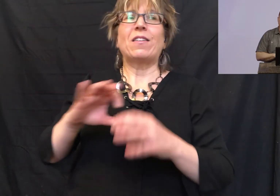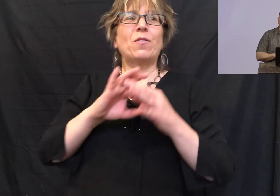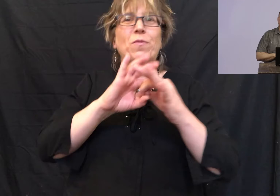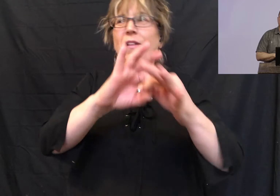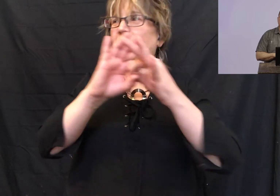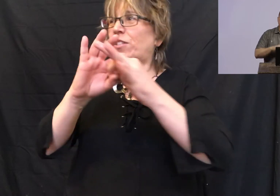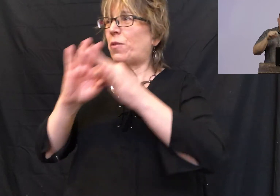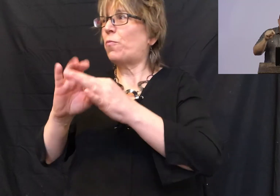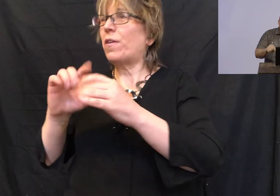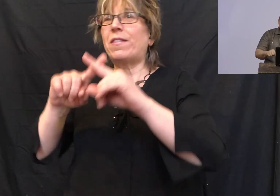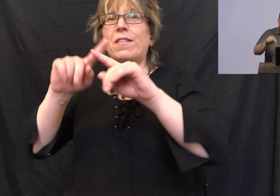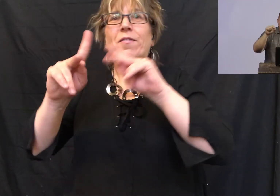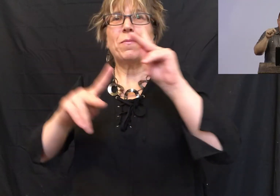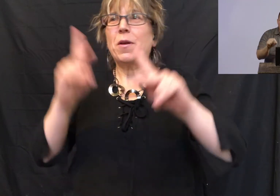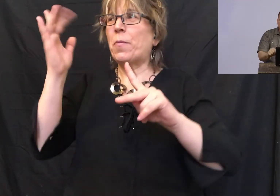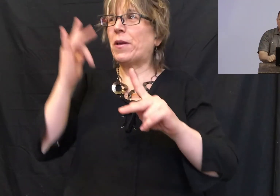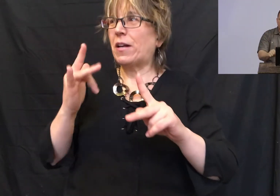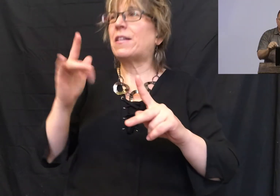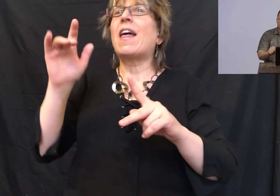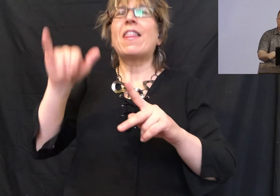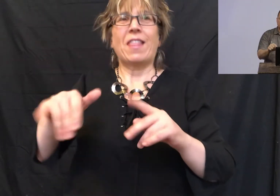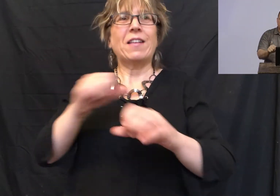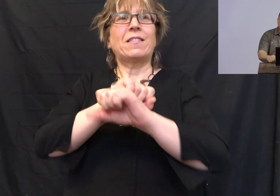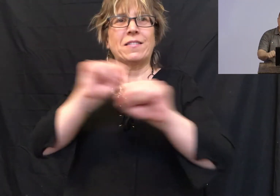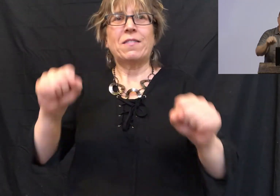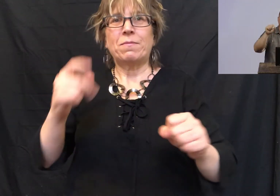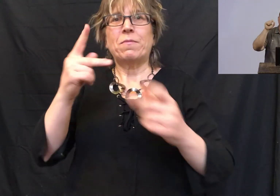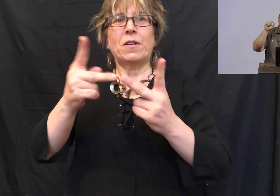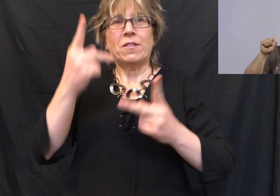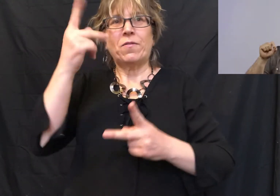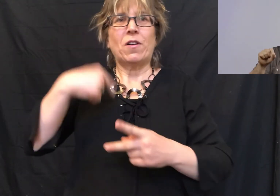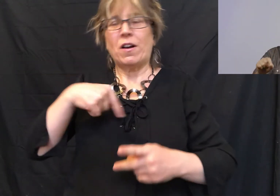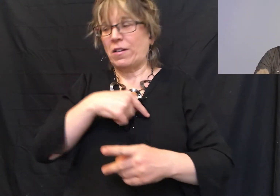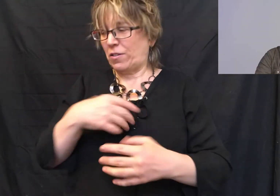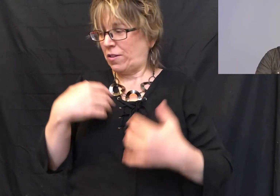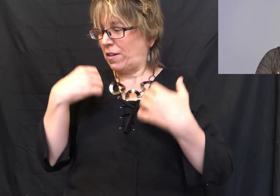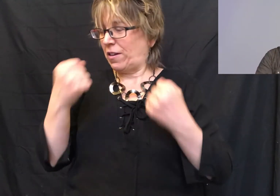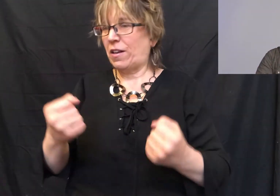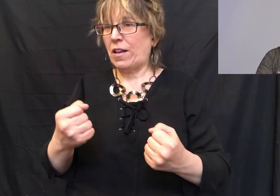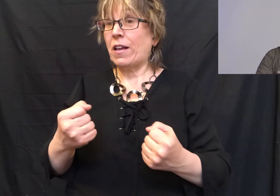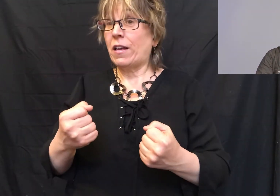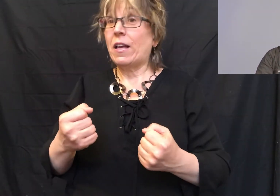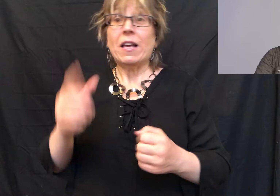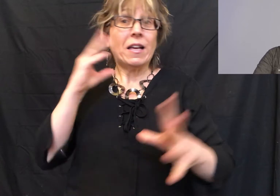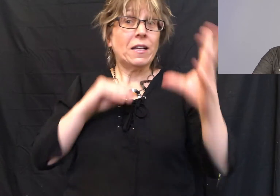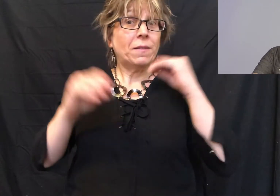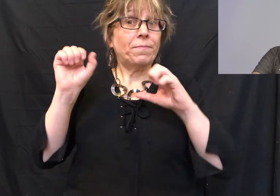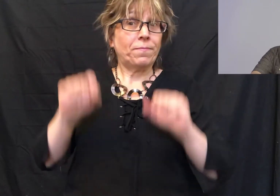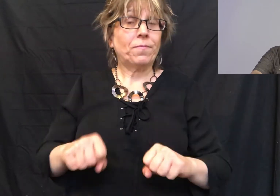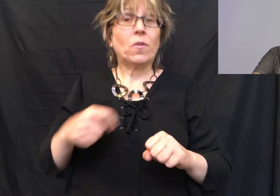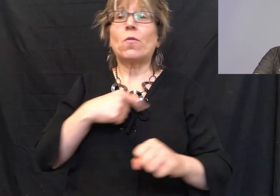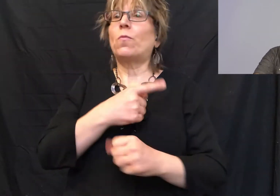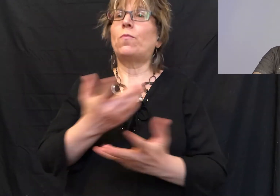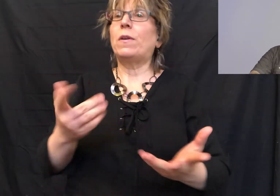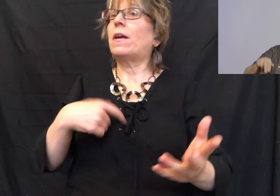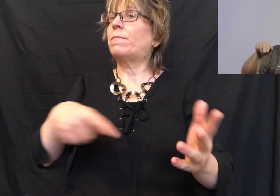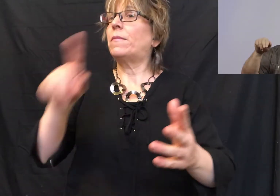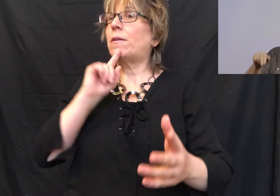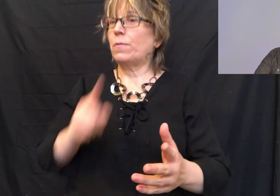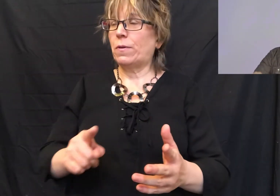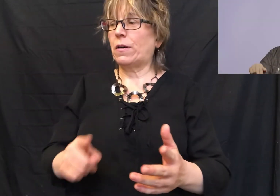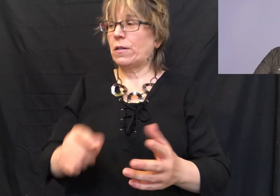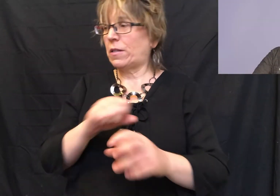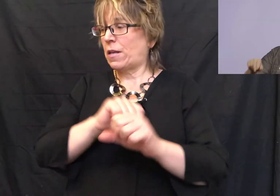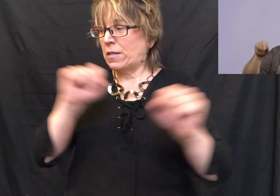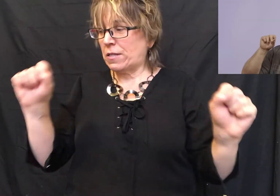with others. Because that's where a safe place to heal is found. When we can be real, it's